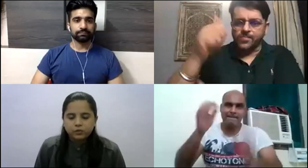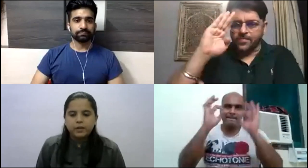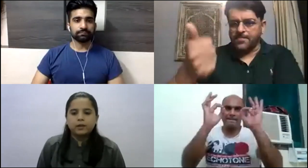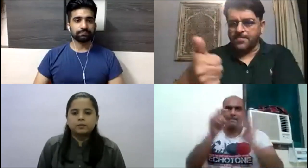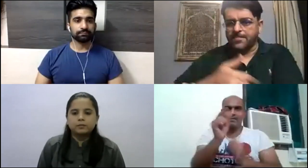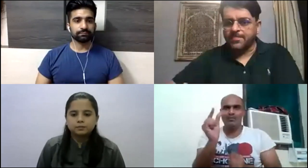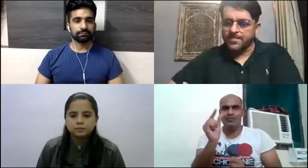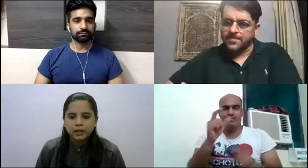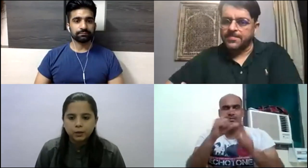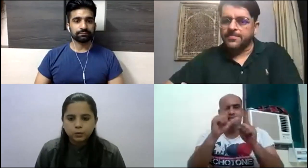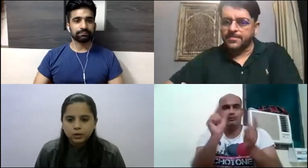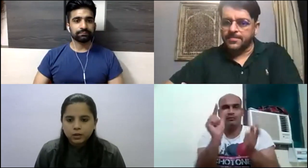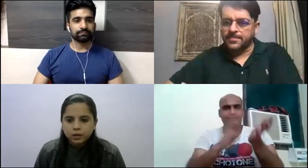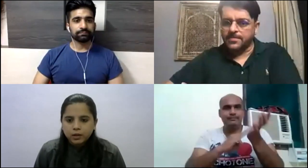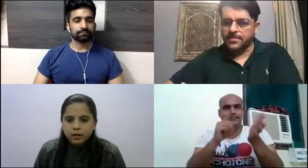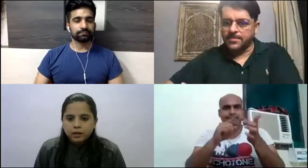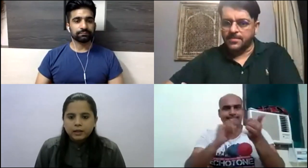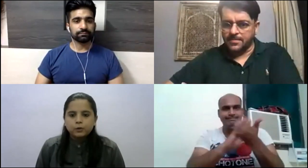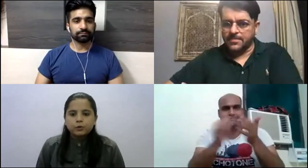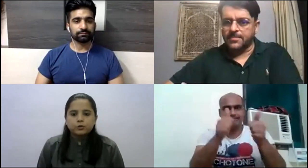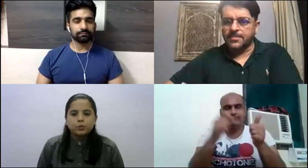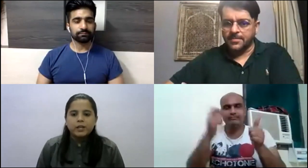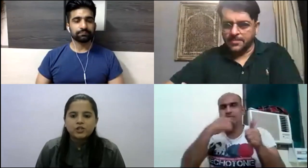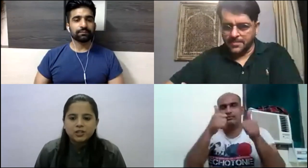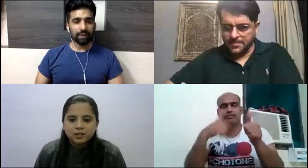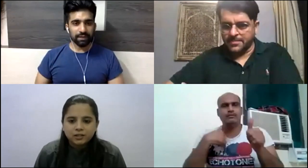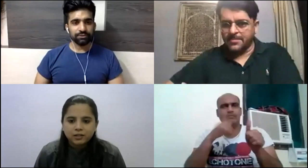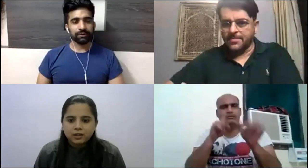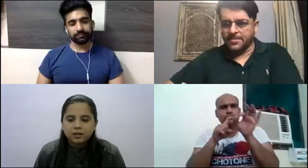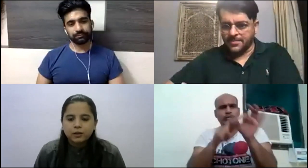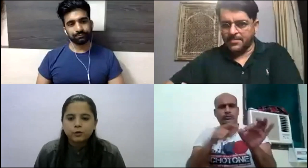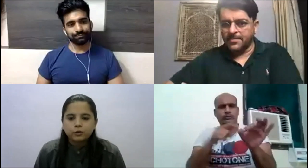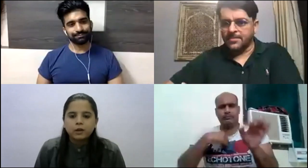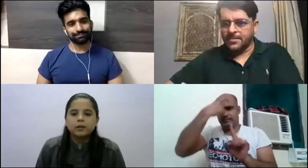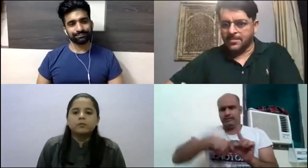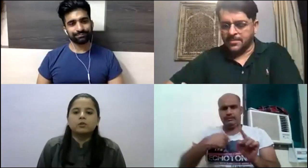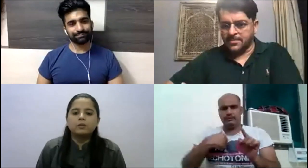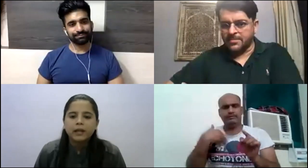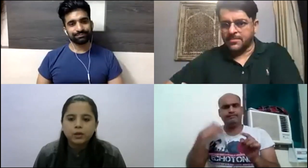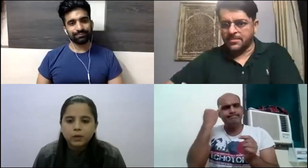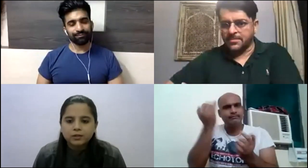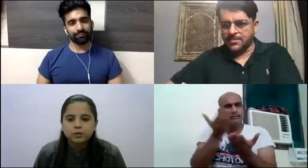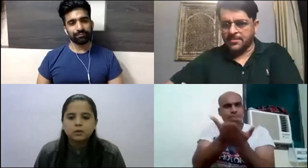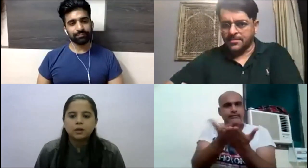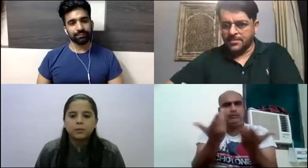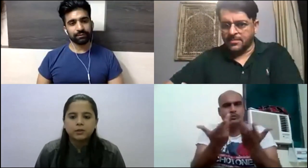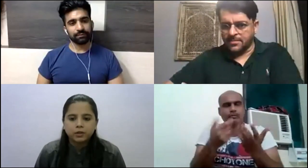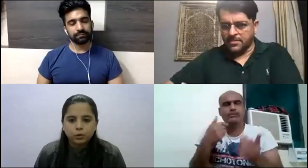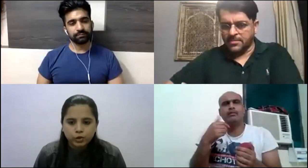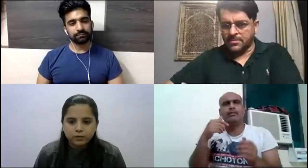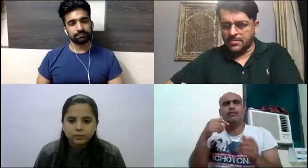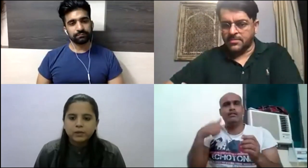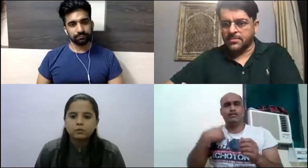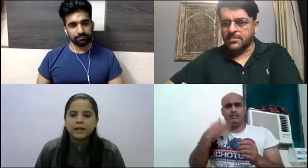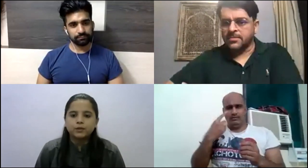Yes, Shafiq. Hello. Hello, Dr. Umesh. Hi. Hello, Dr. Alim. So I would like to ask you a personal